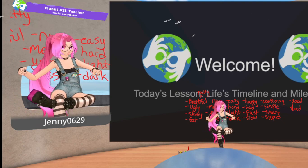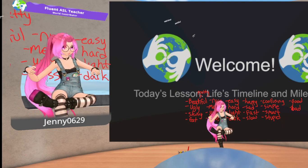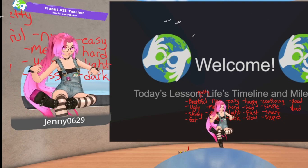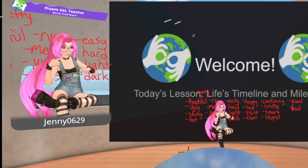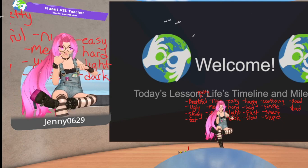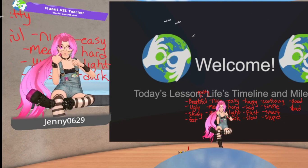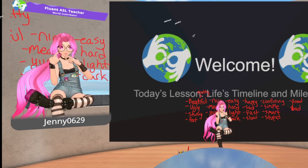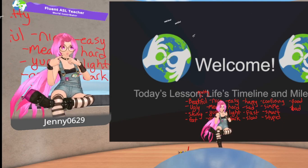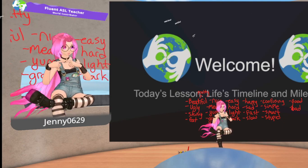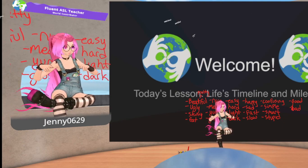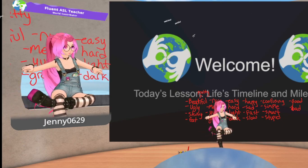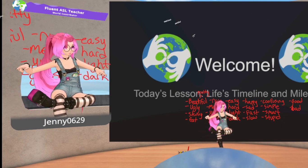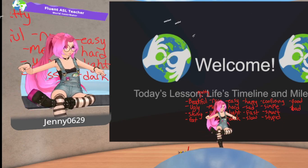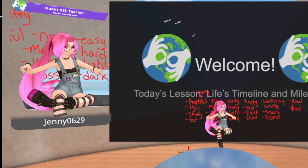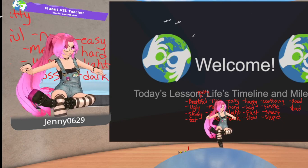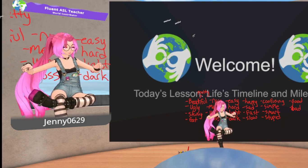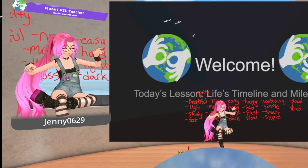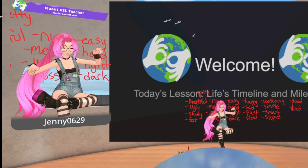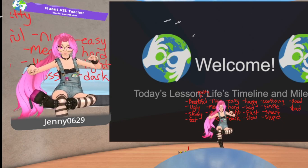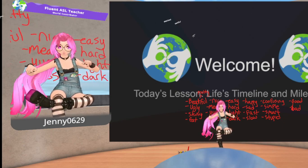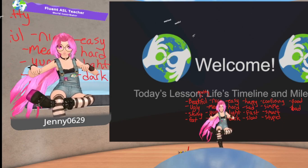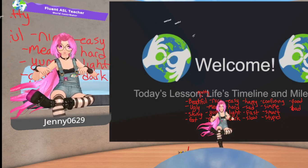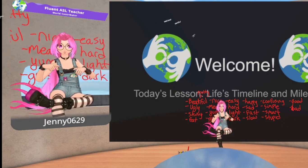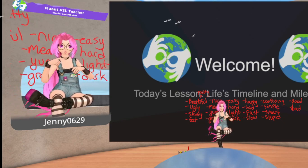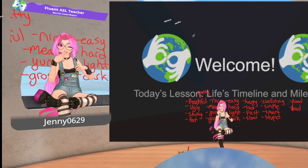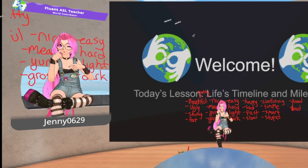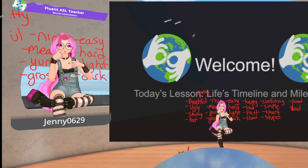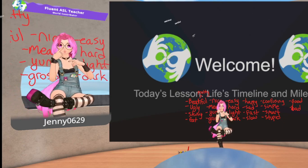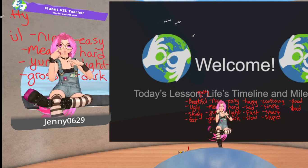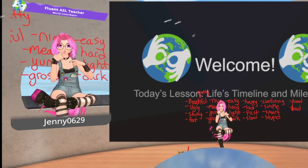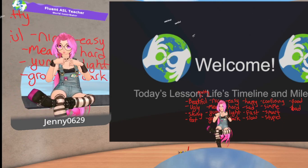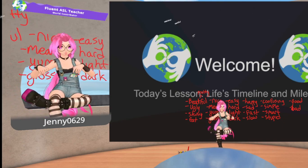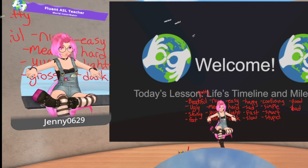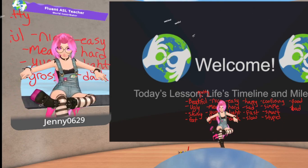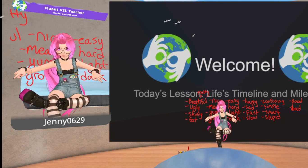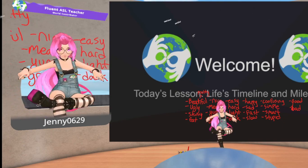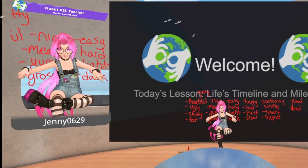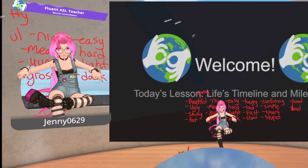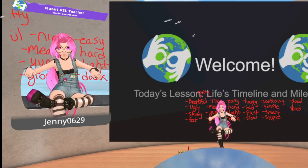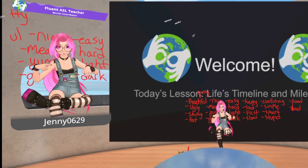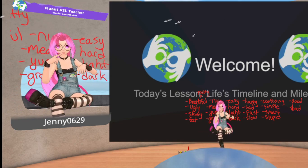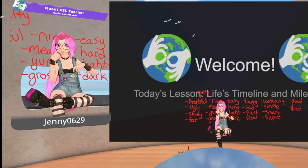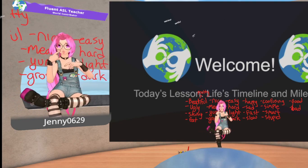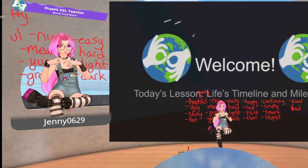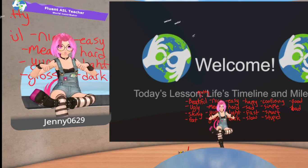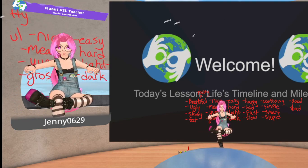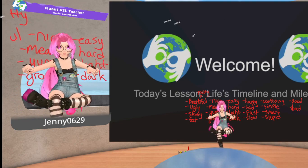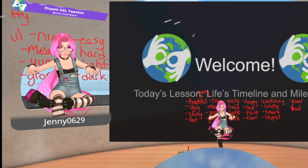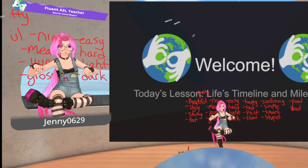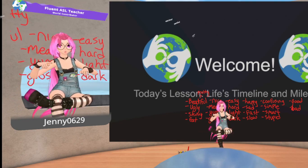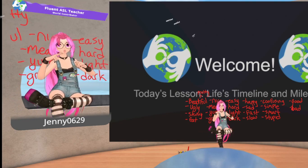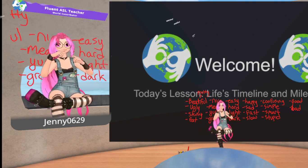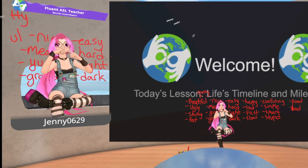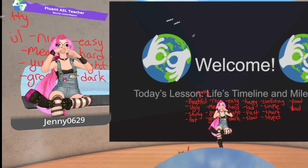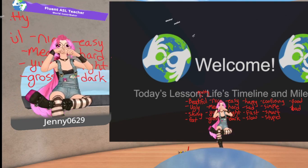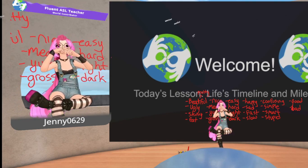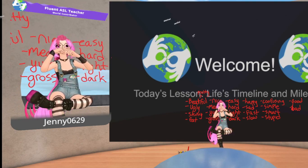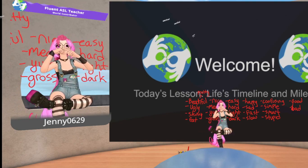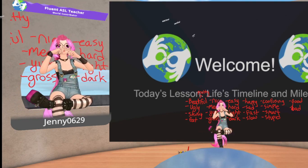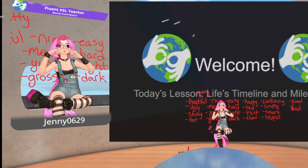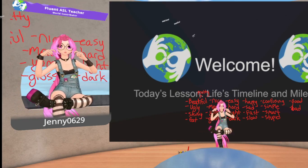this in the last class. Allergies. Yes, good. So it's not allergies,